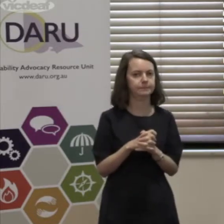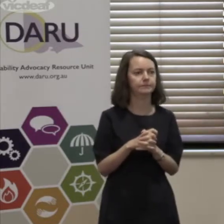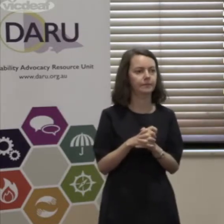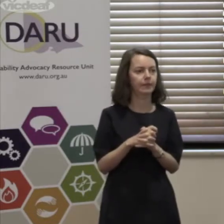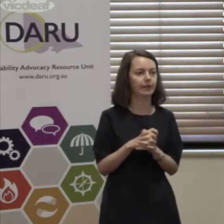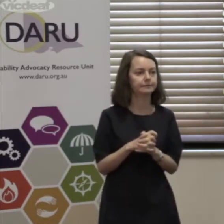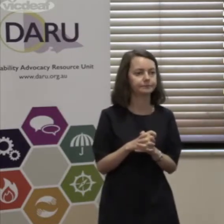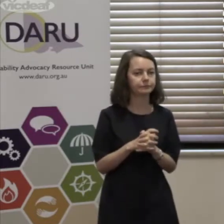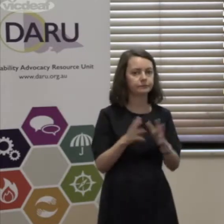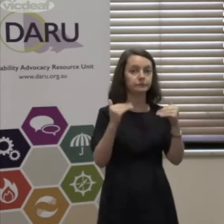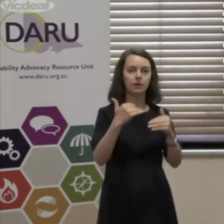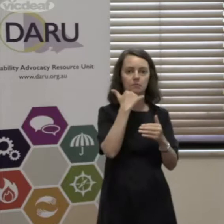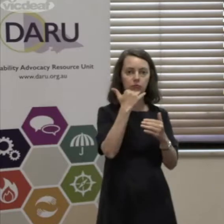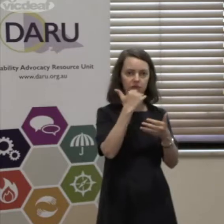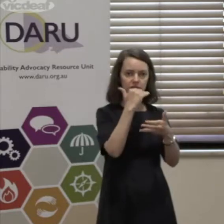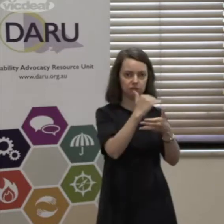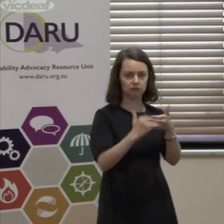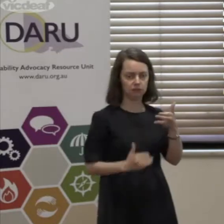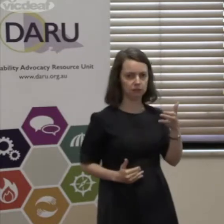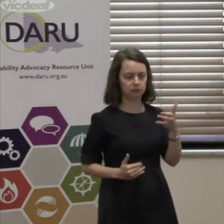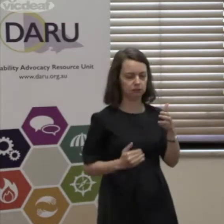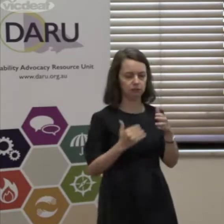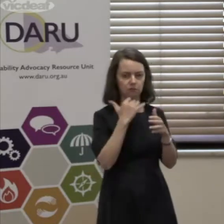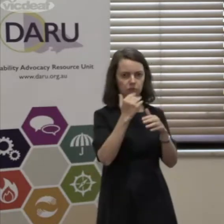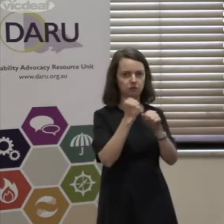And then from there you look at the price guide. So